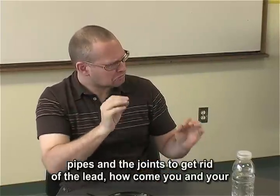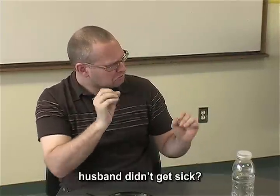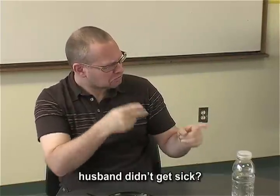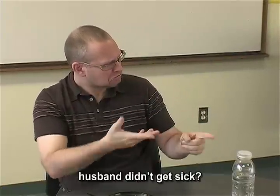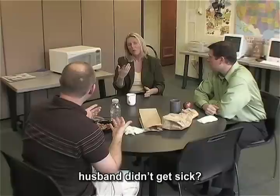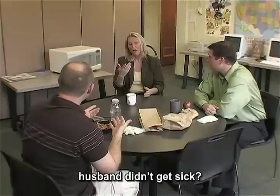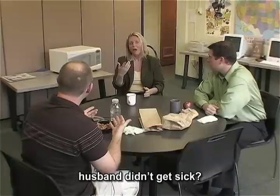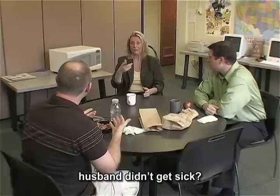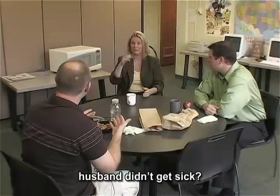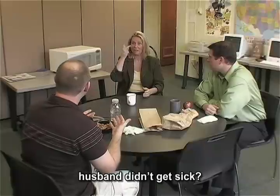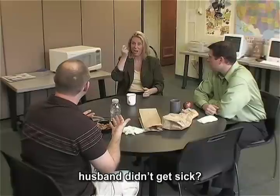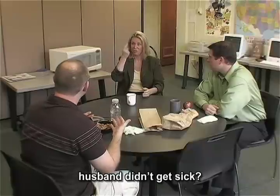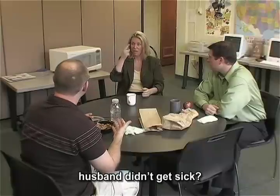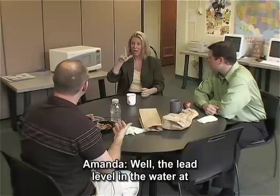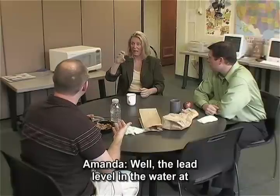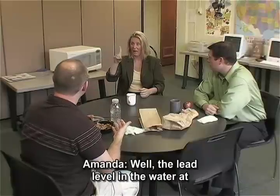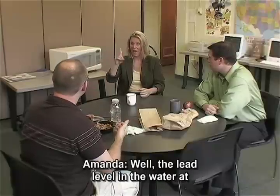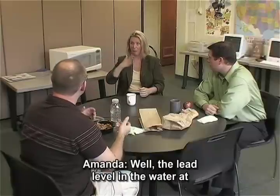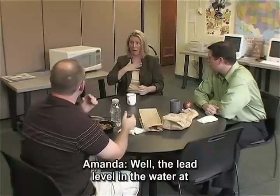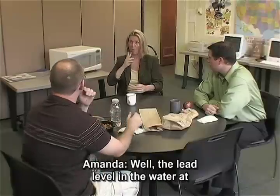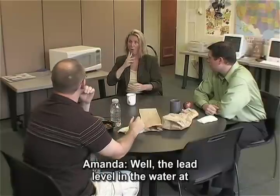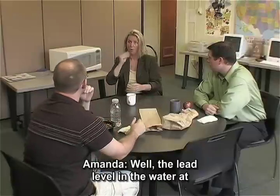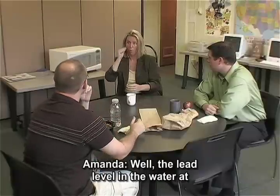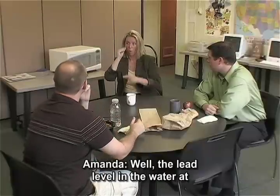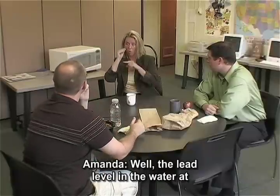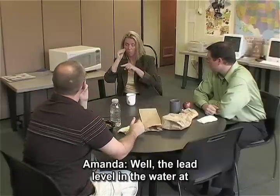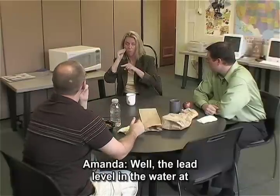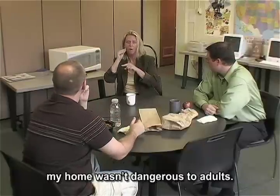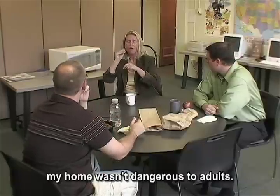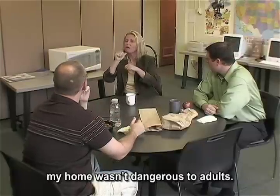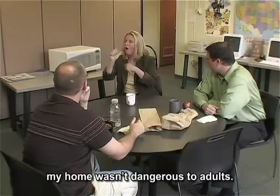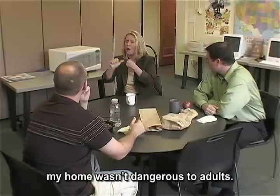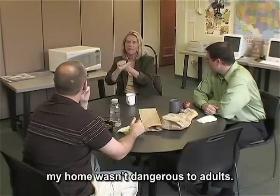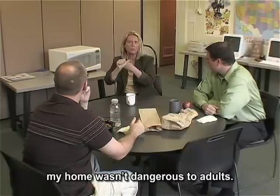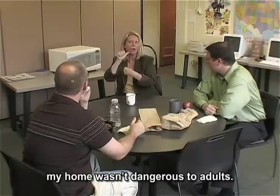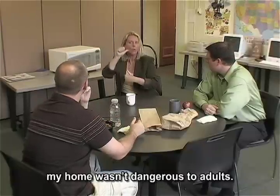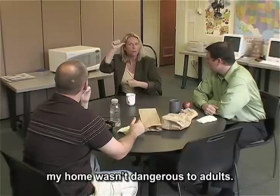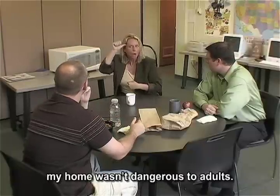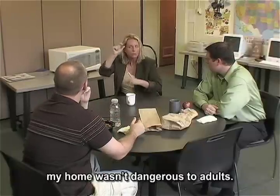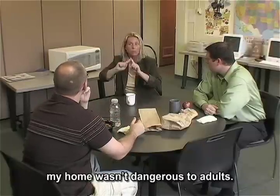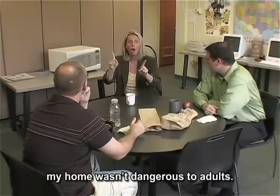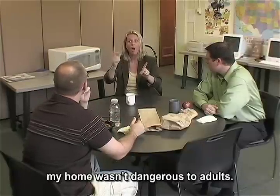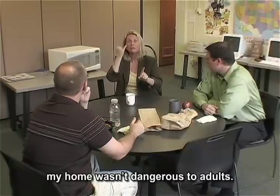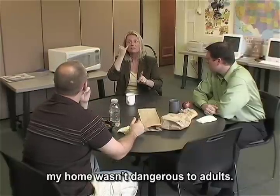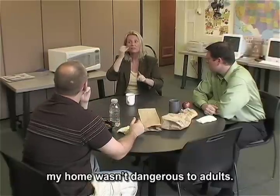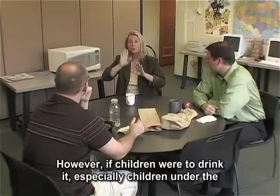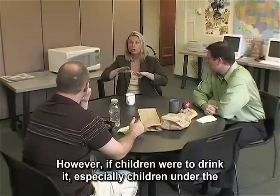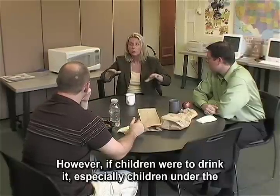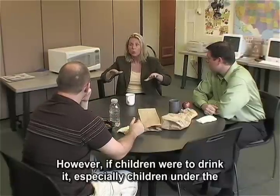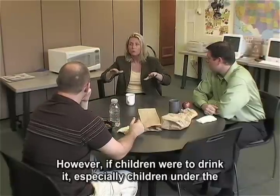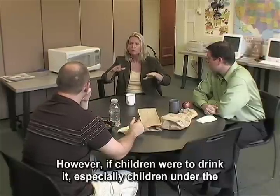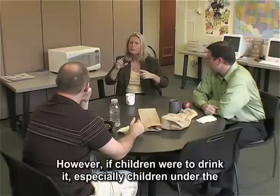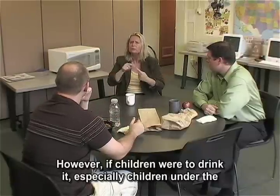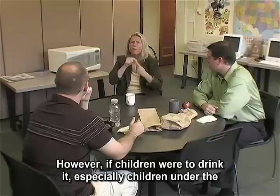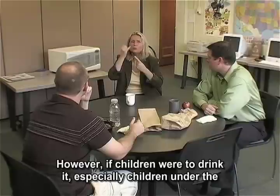husband didn't get sick? Well, the lead level in the water at my home wasn't dangerous to adults. However, if children were to drink